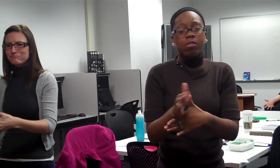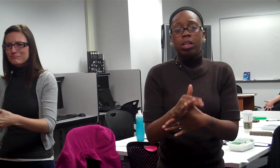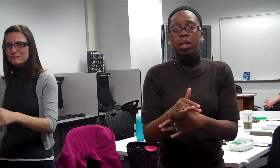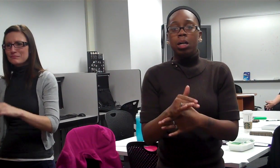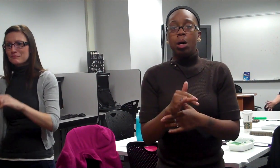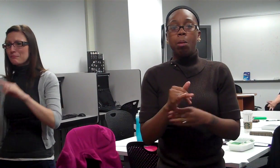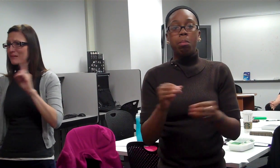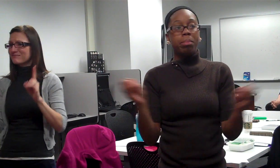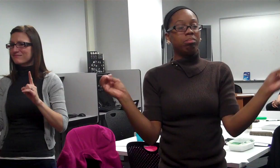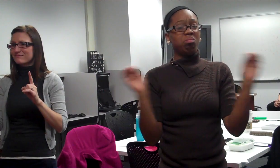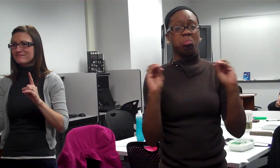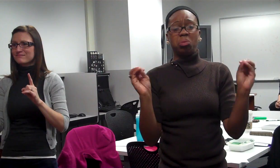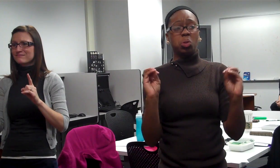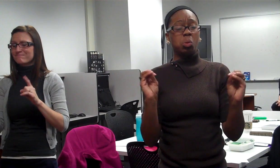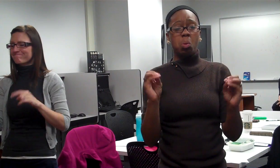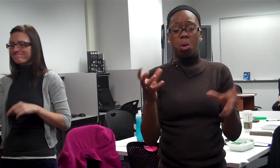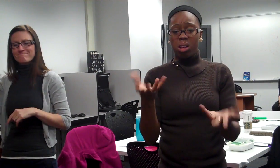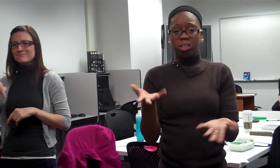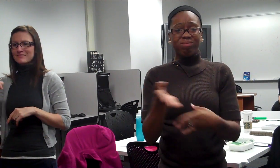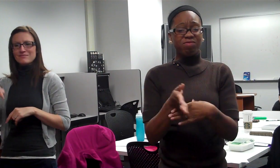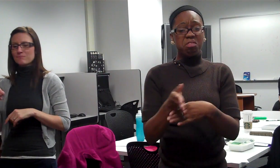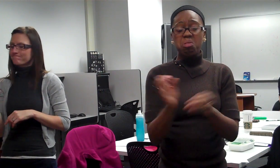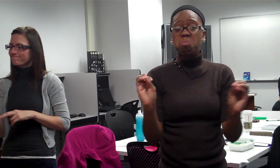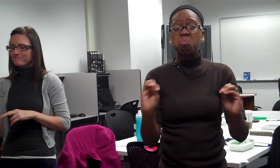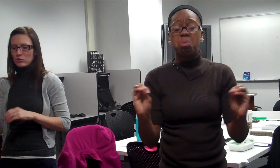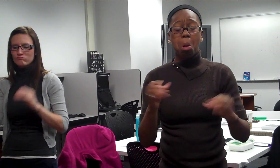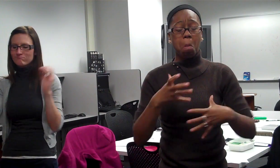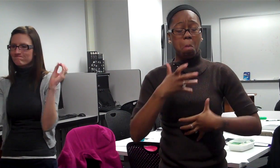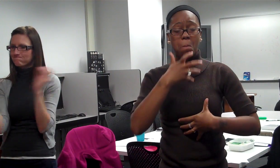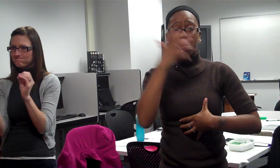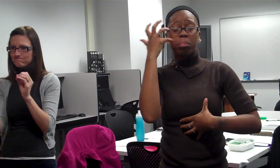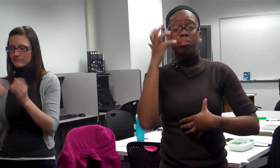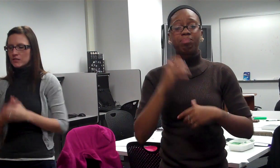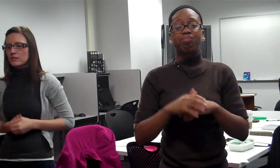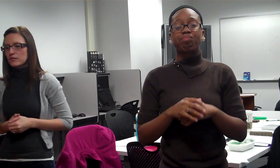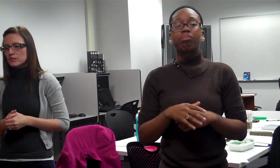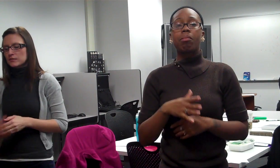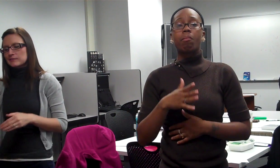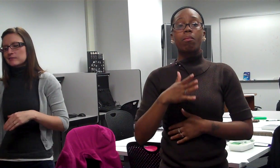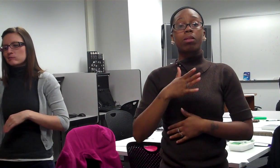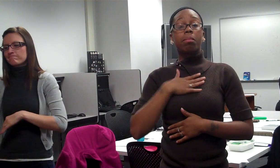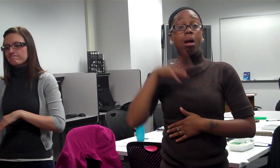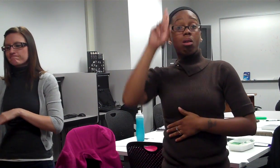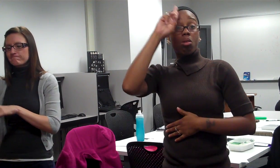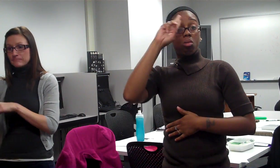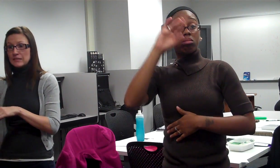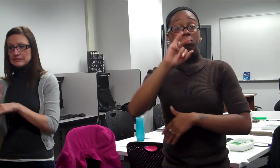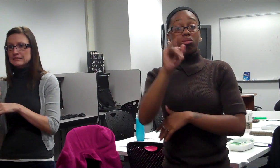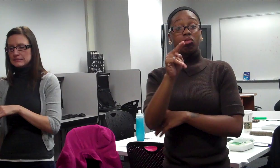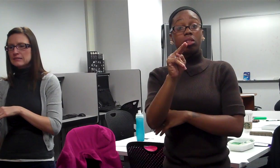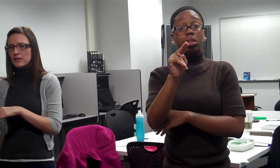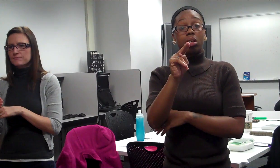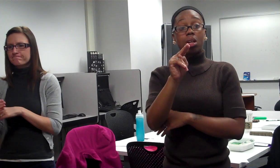one caught any fish. So that night at dinner, my Uncle John says, "That's it, tomorrow we gotta catch a fish with